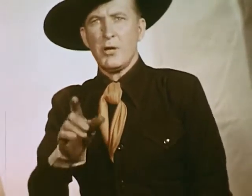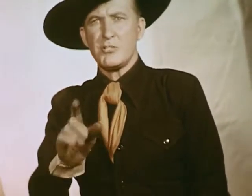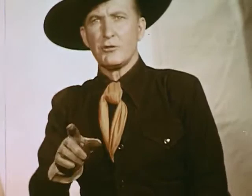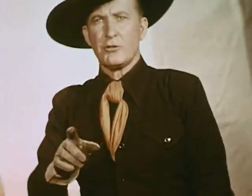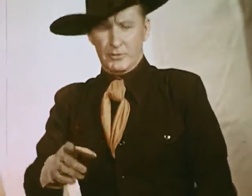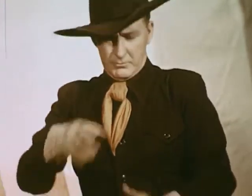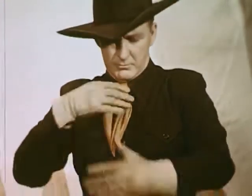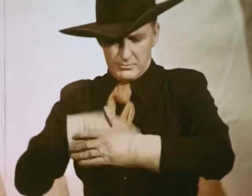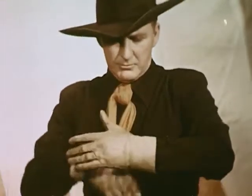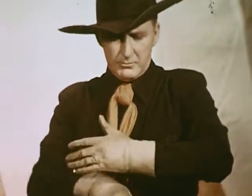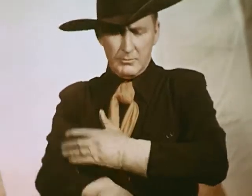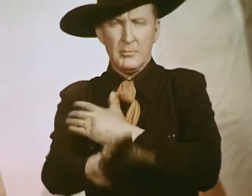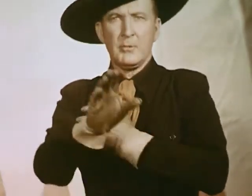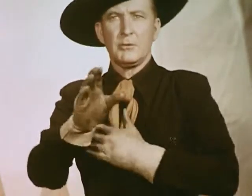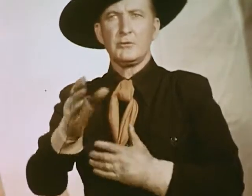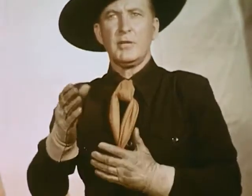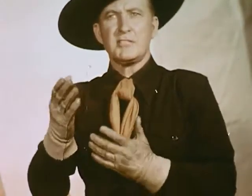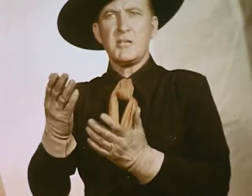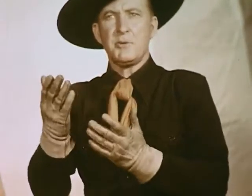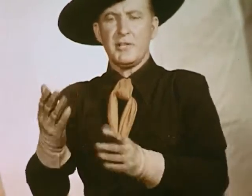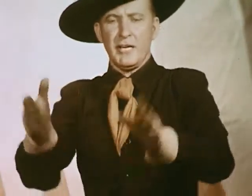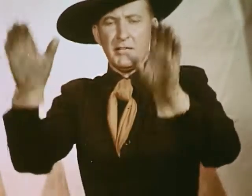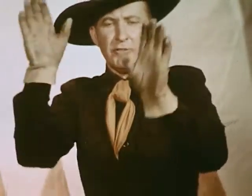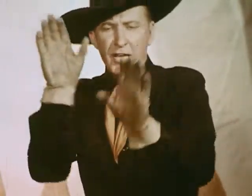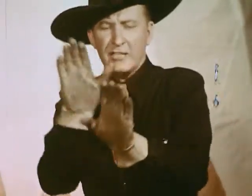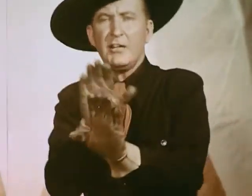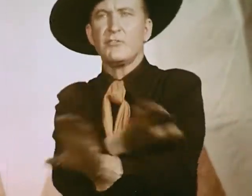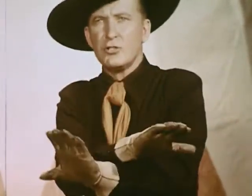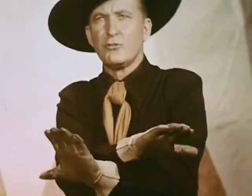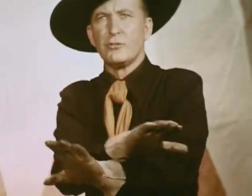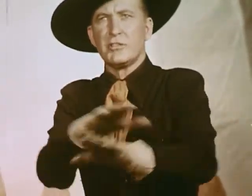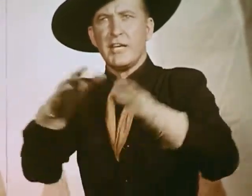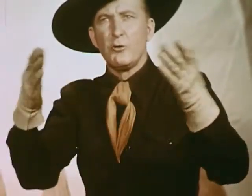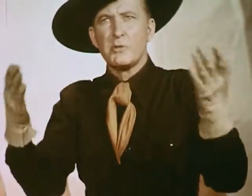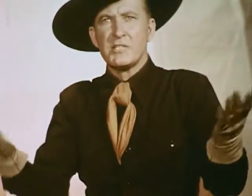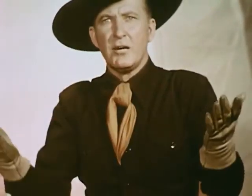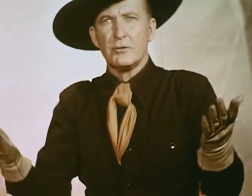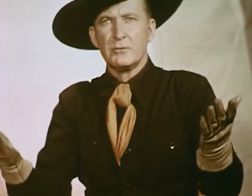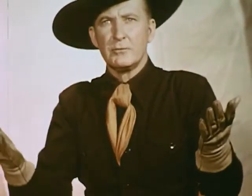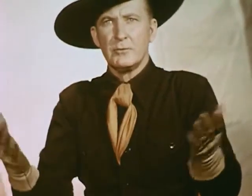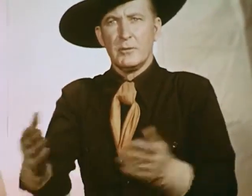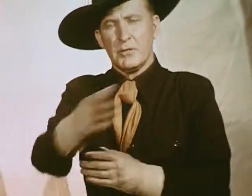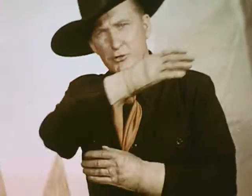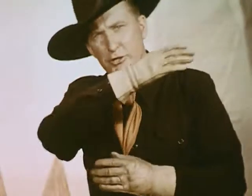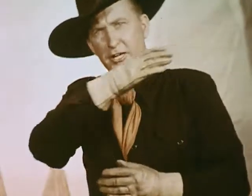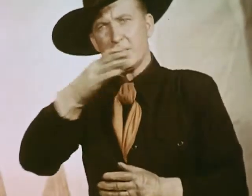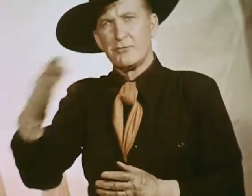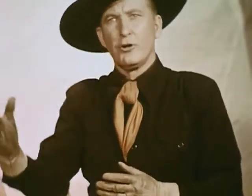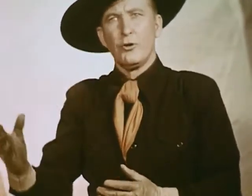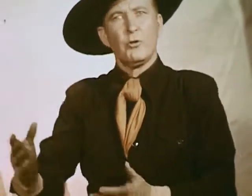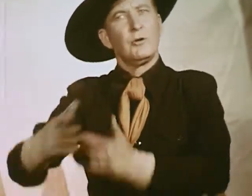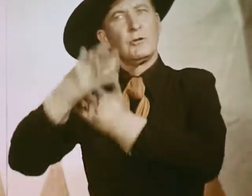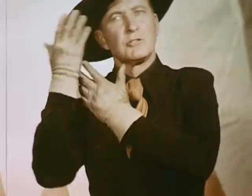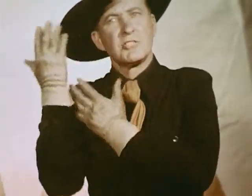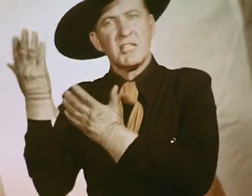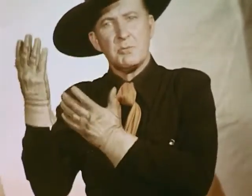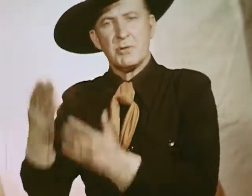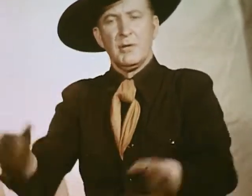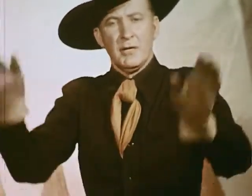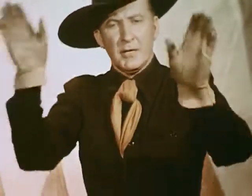My children, do not sleep at night. Now night covers over and day opens out. Is your negative? No. To sleep.